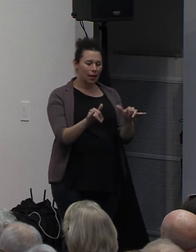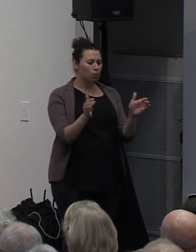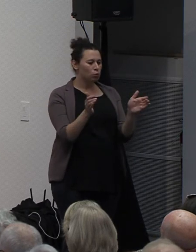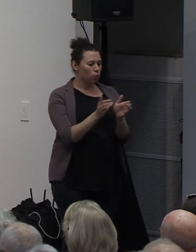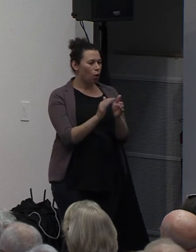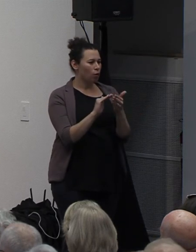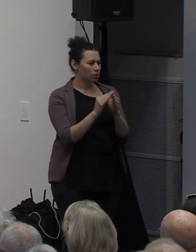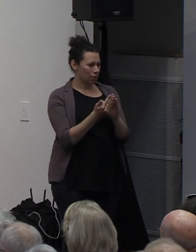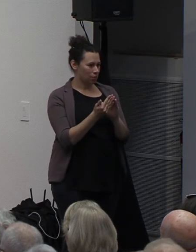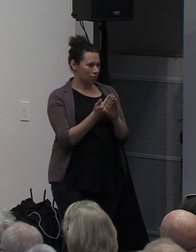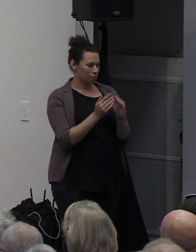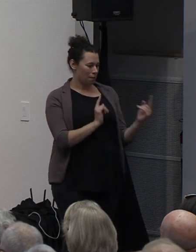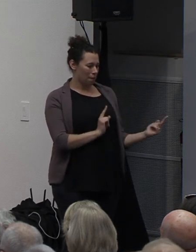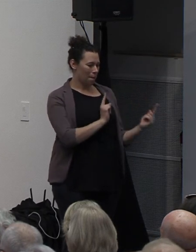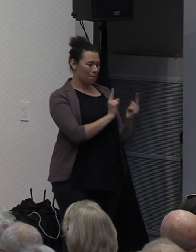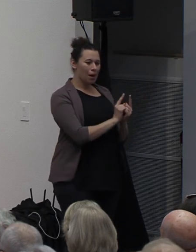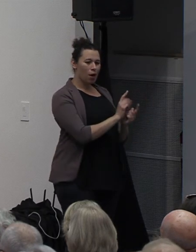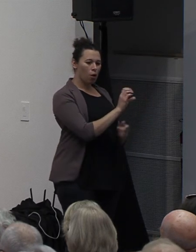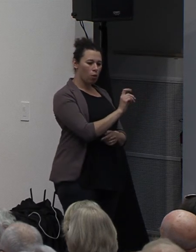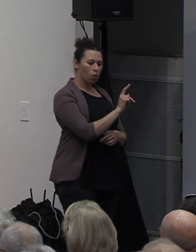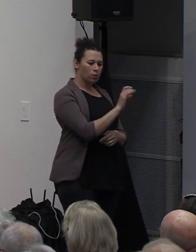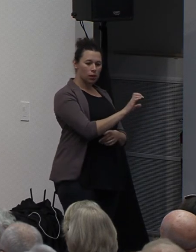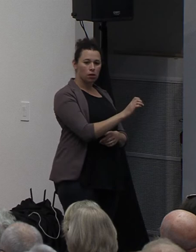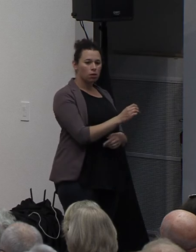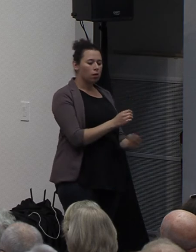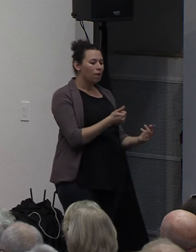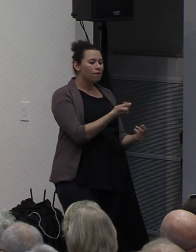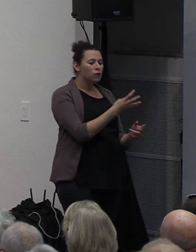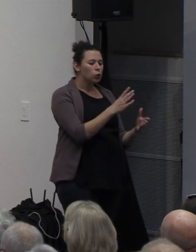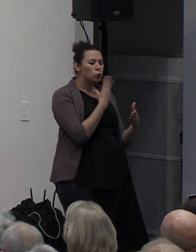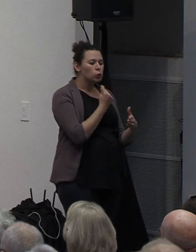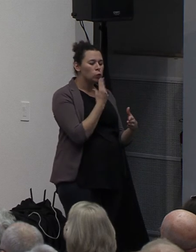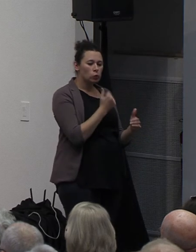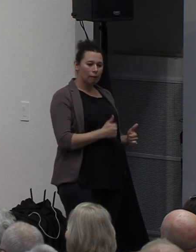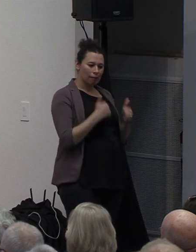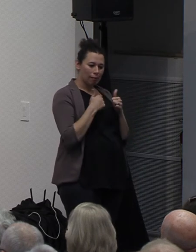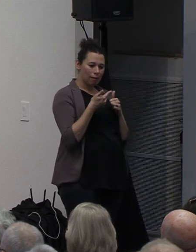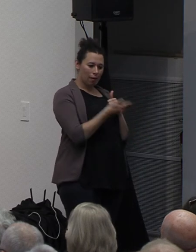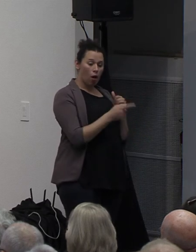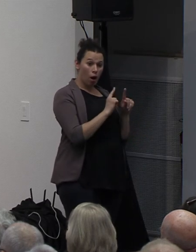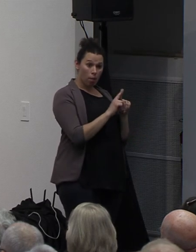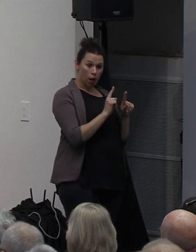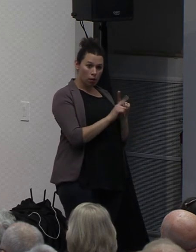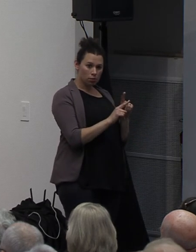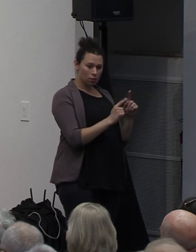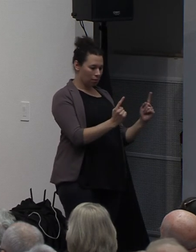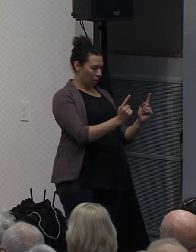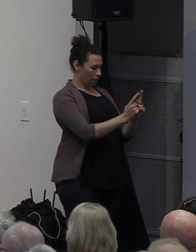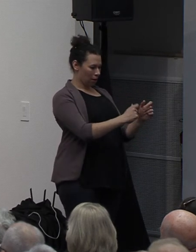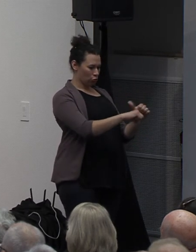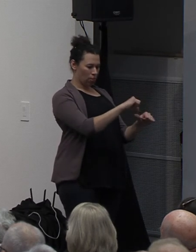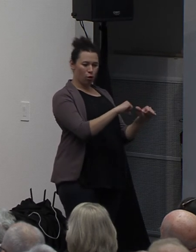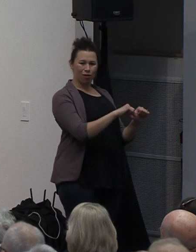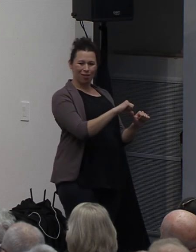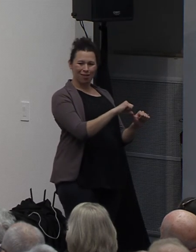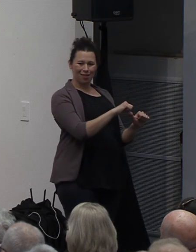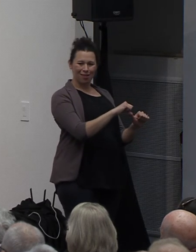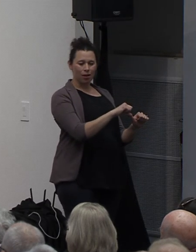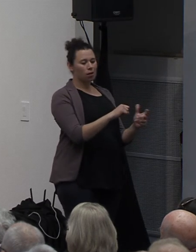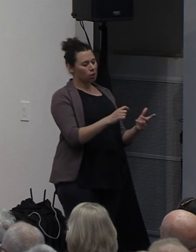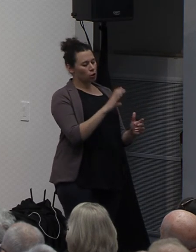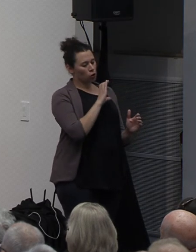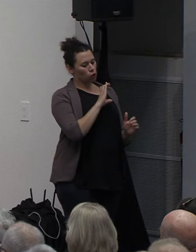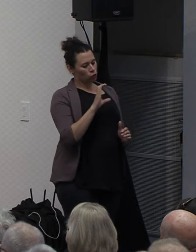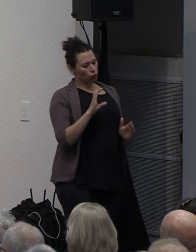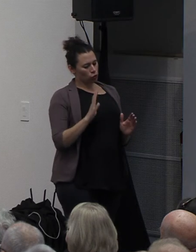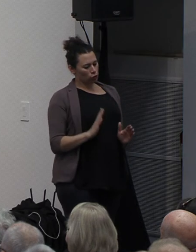City as two of the few Jews living there. They bonded over their experience as Jews in a Christian city, but like many